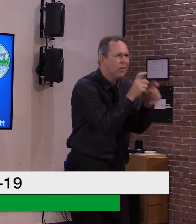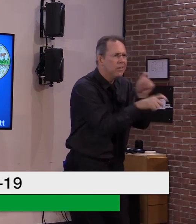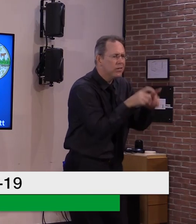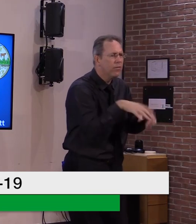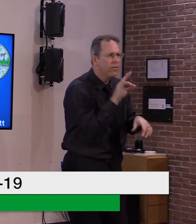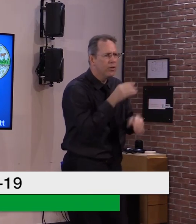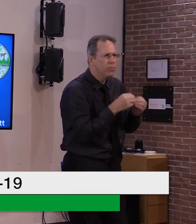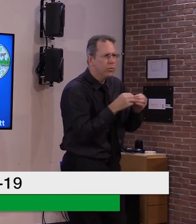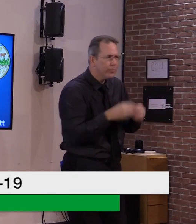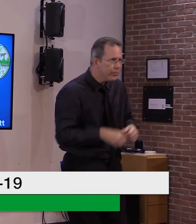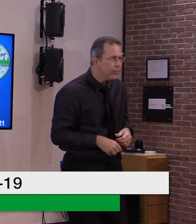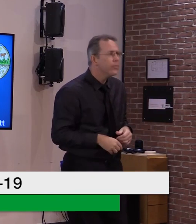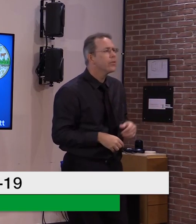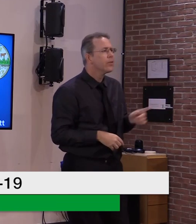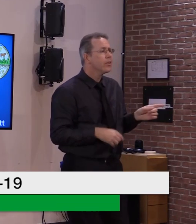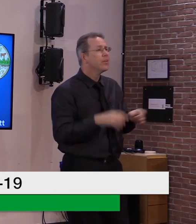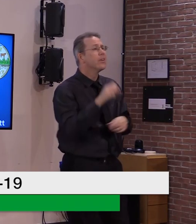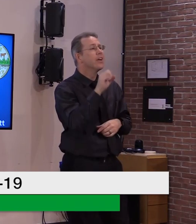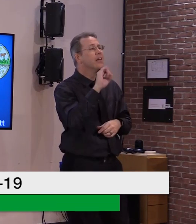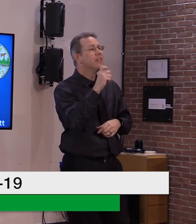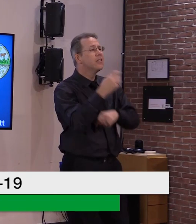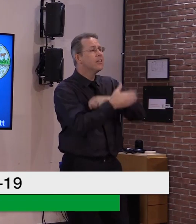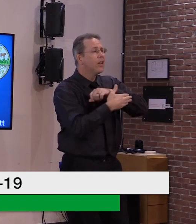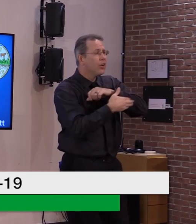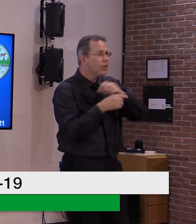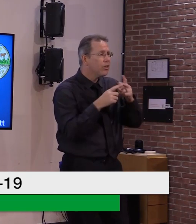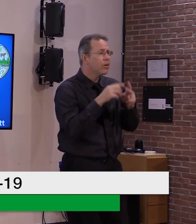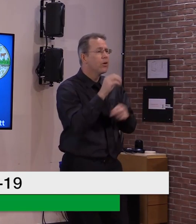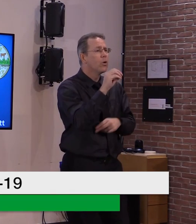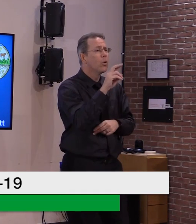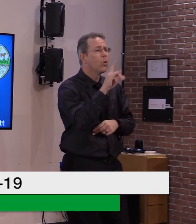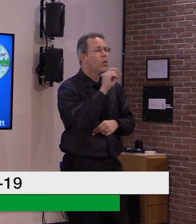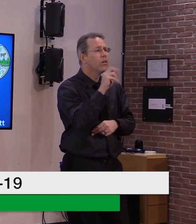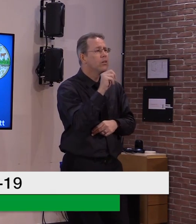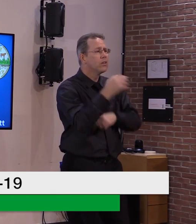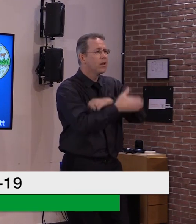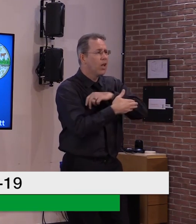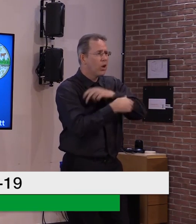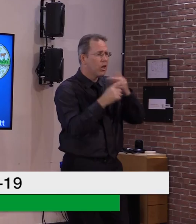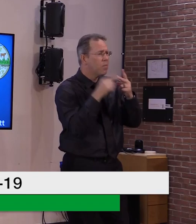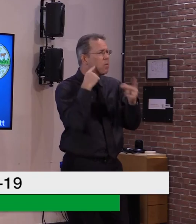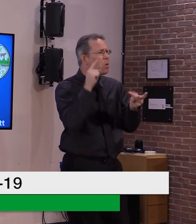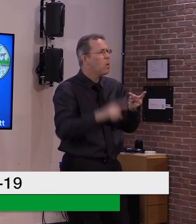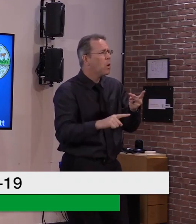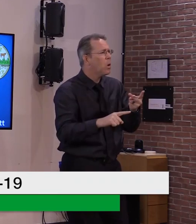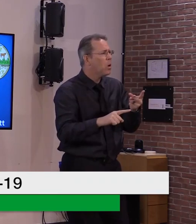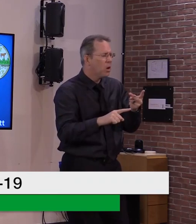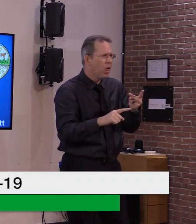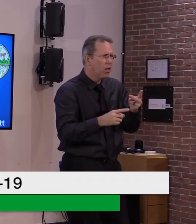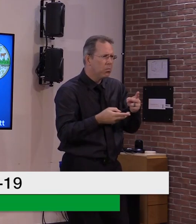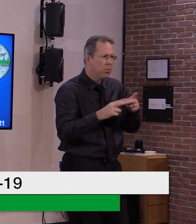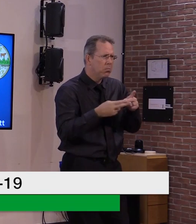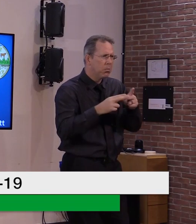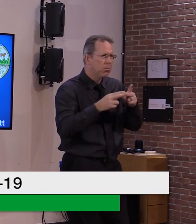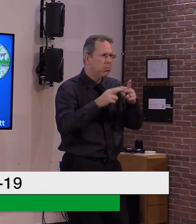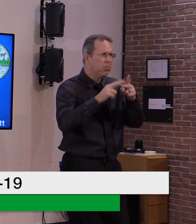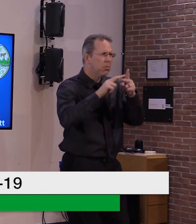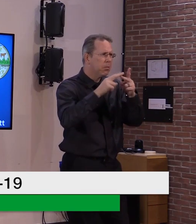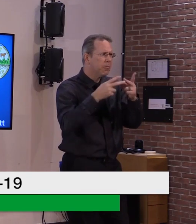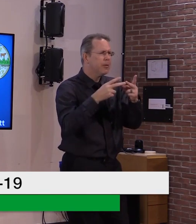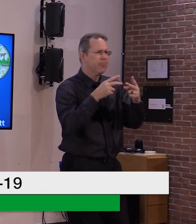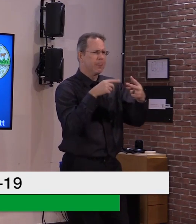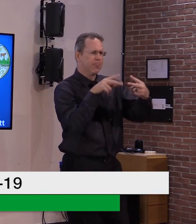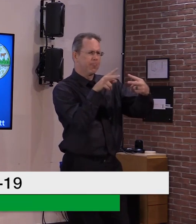see in our reporting and we're seeing them with more frequency now so that's just